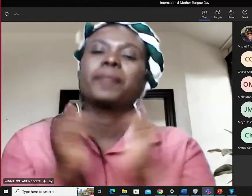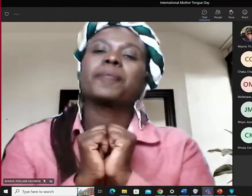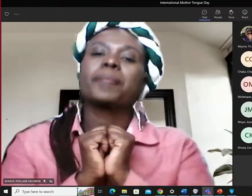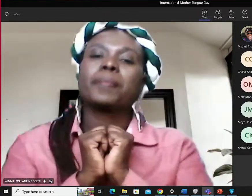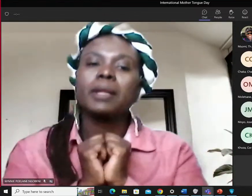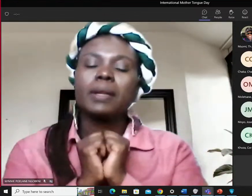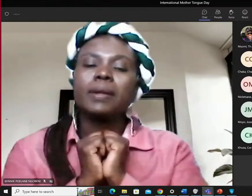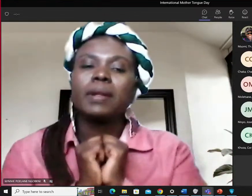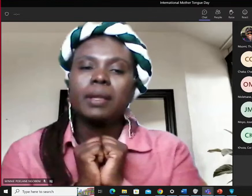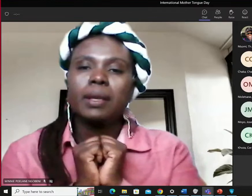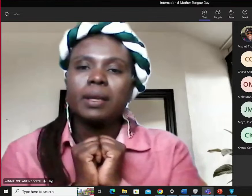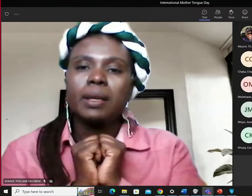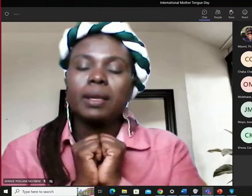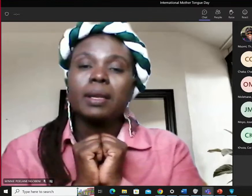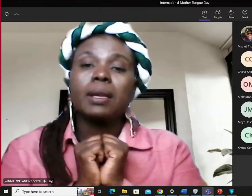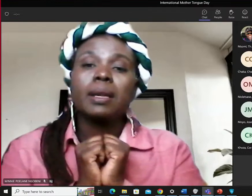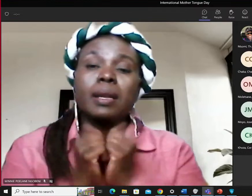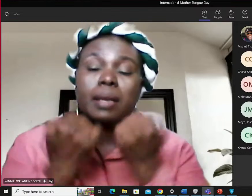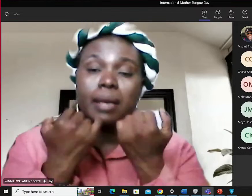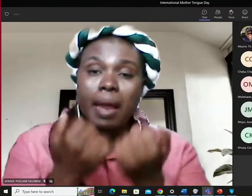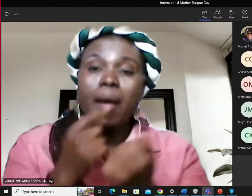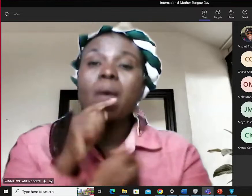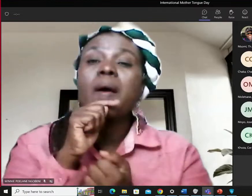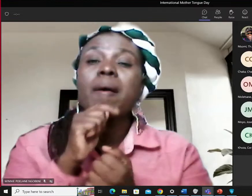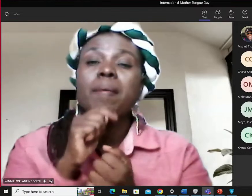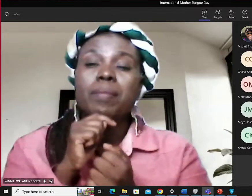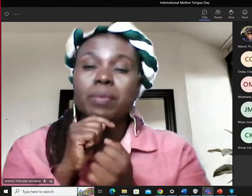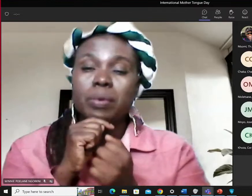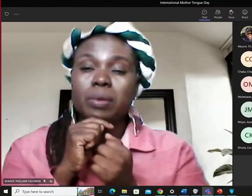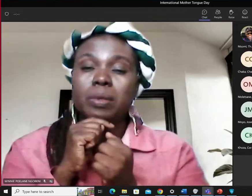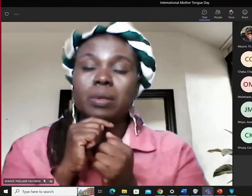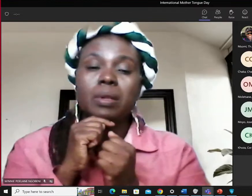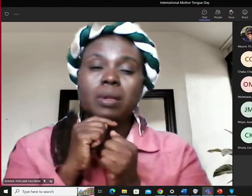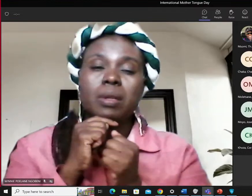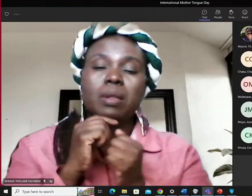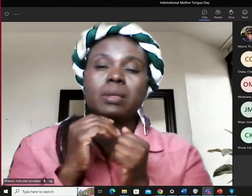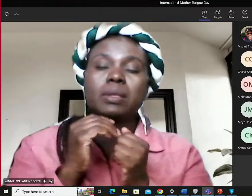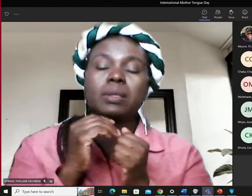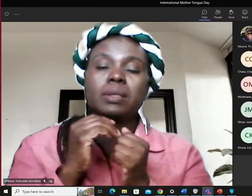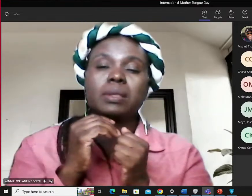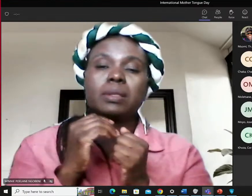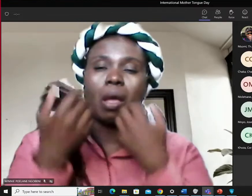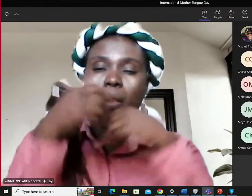Now I'm going to use the combined method. It is